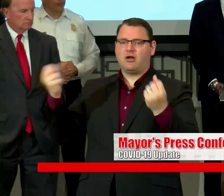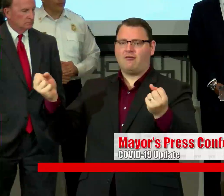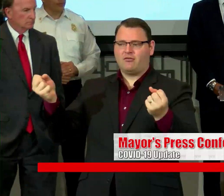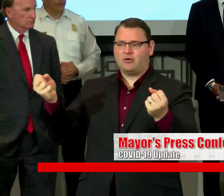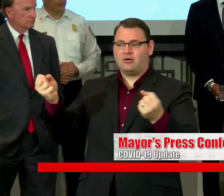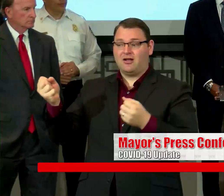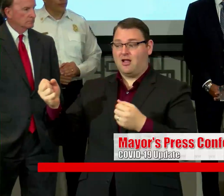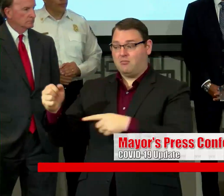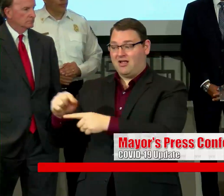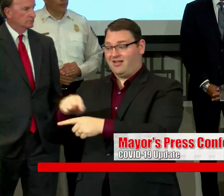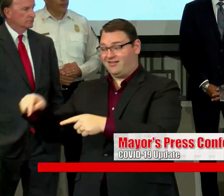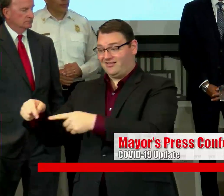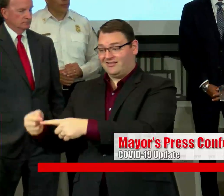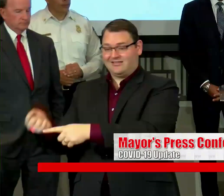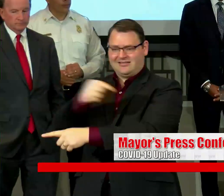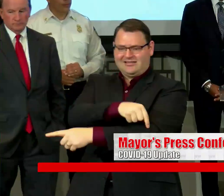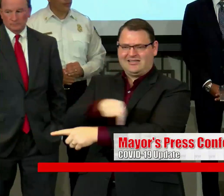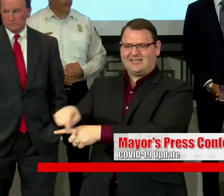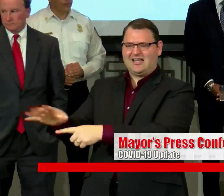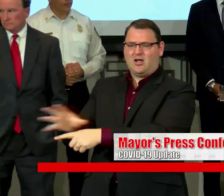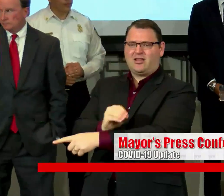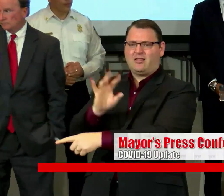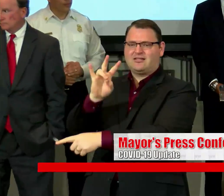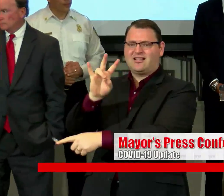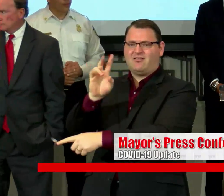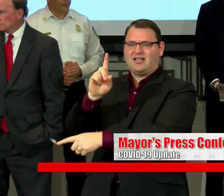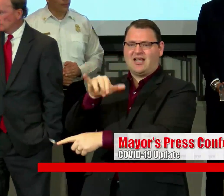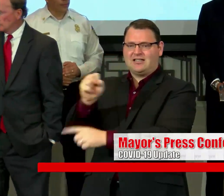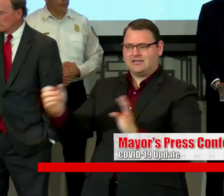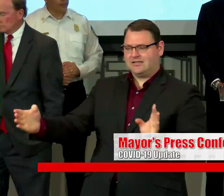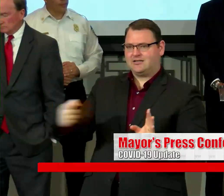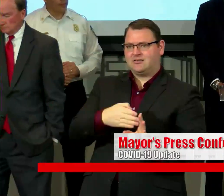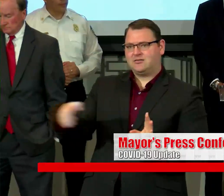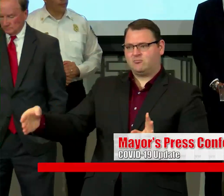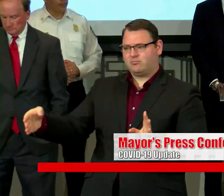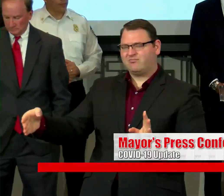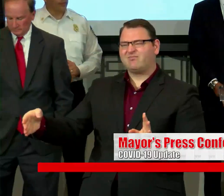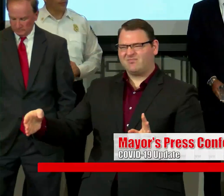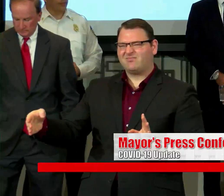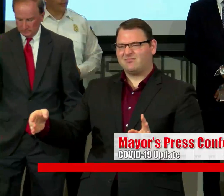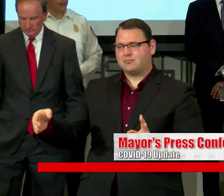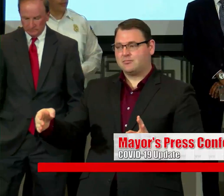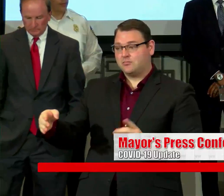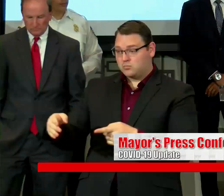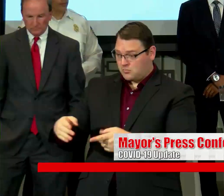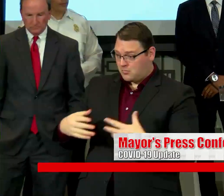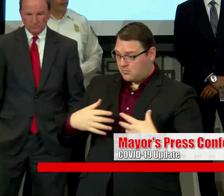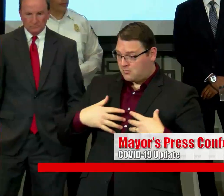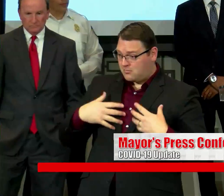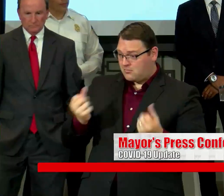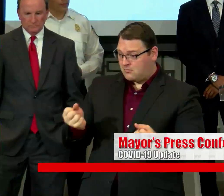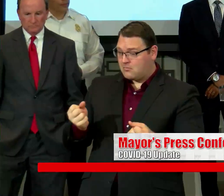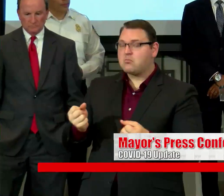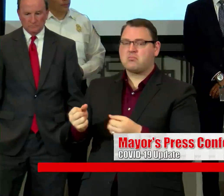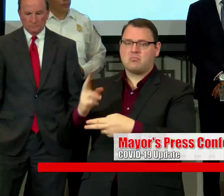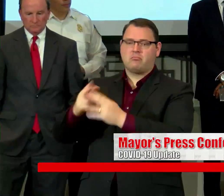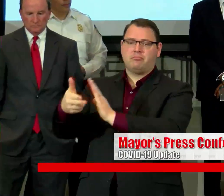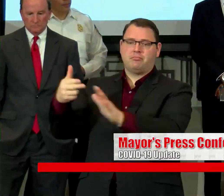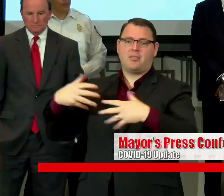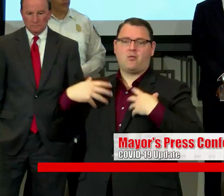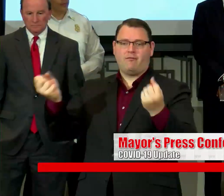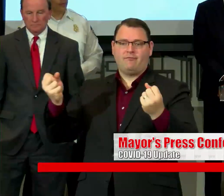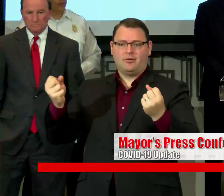part of the reason is that the testing remains a very precious resource. So we want to use that on identifying new cases,